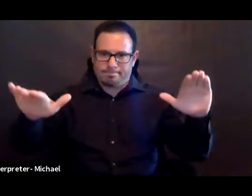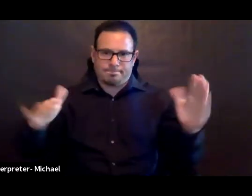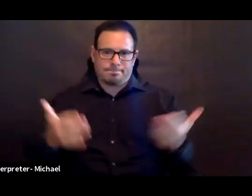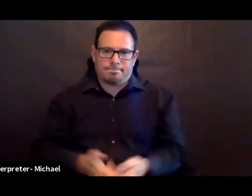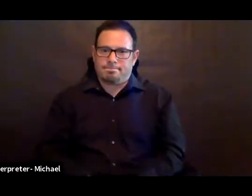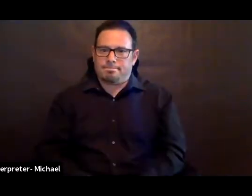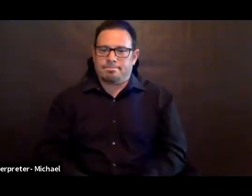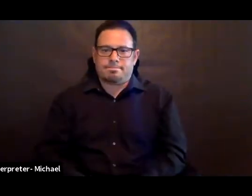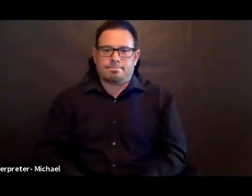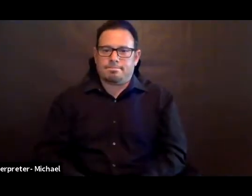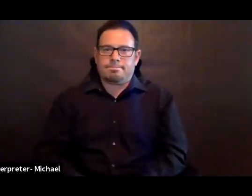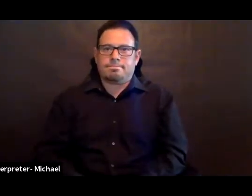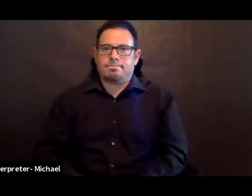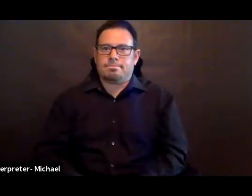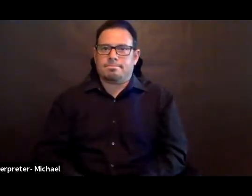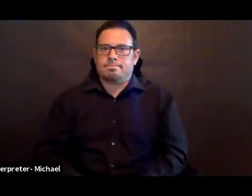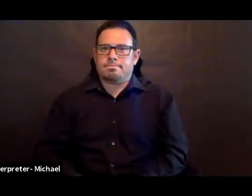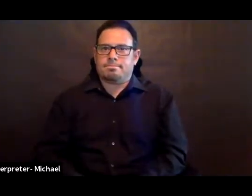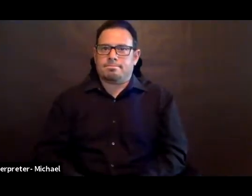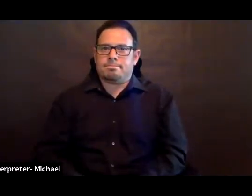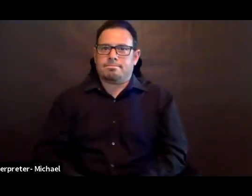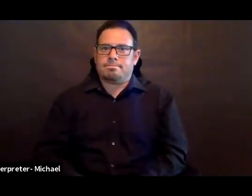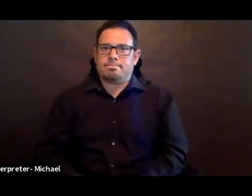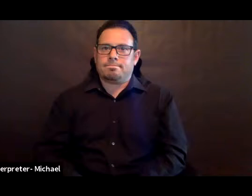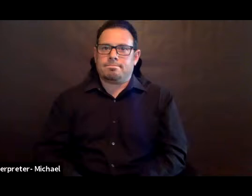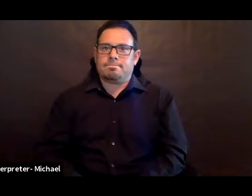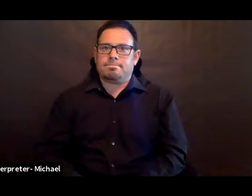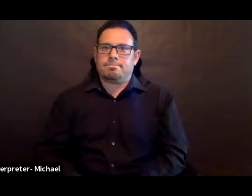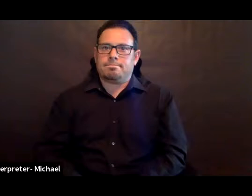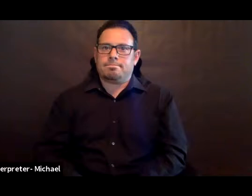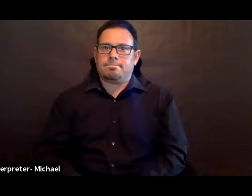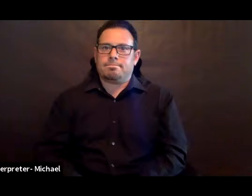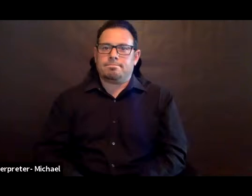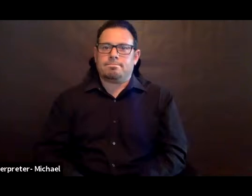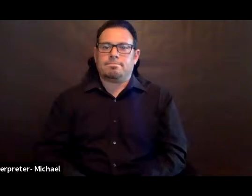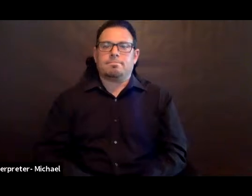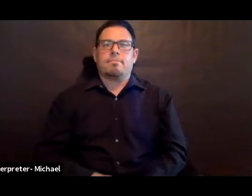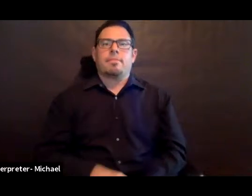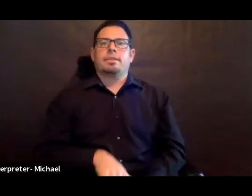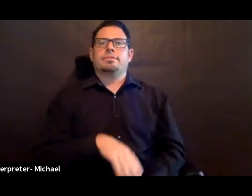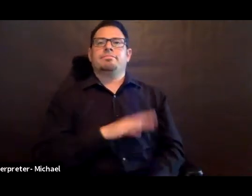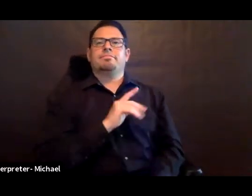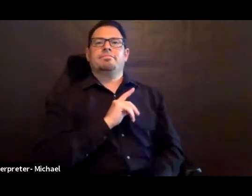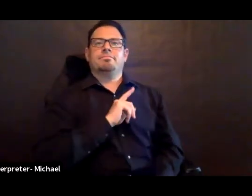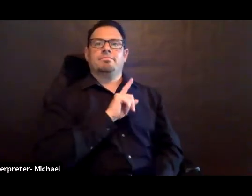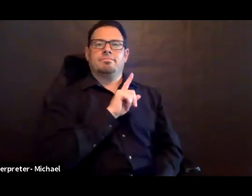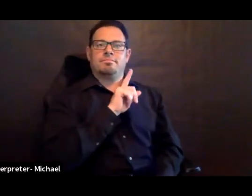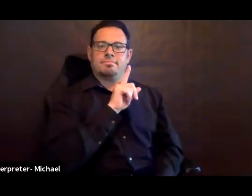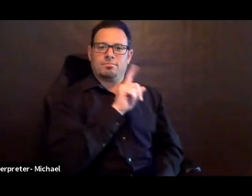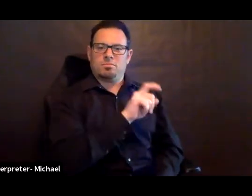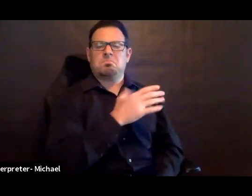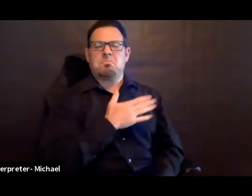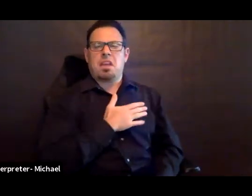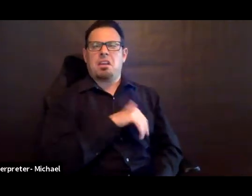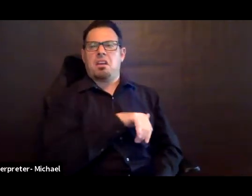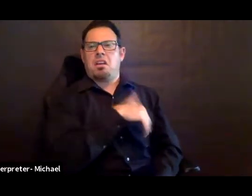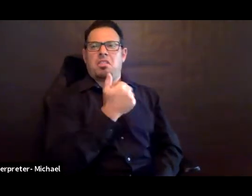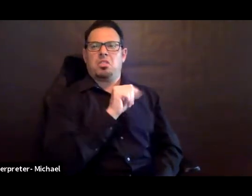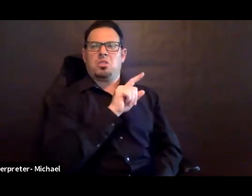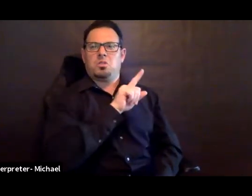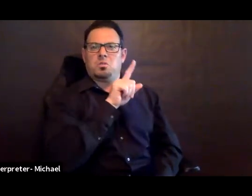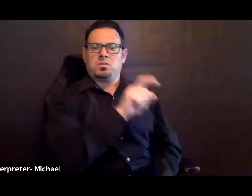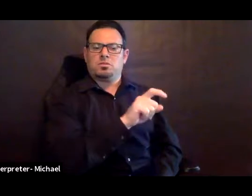of a surge around this variant. And yet we're hearing from the Department of Education that, it's kind of going to be